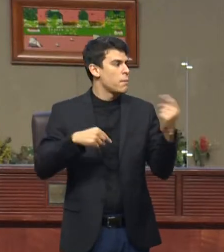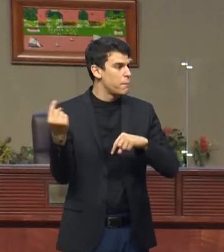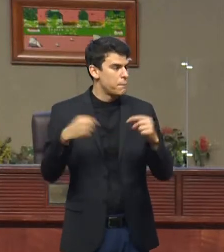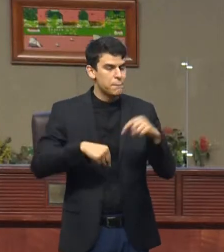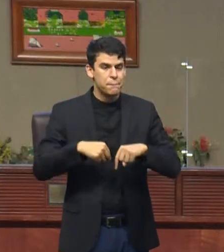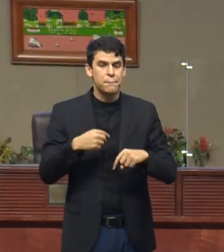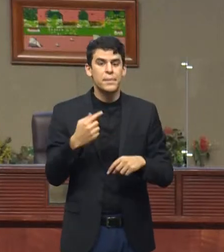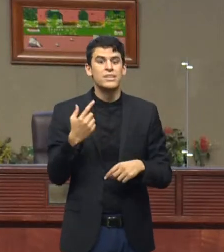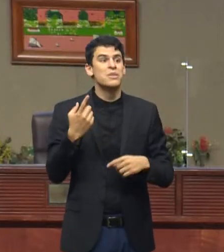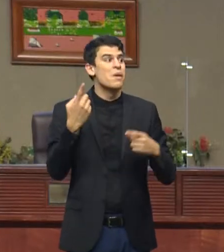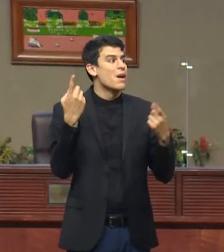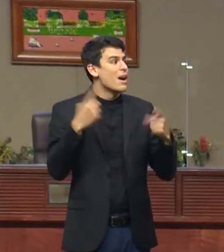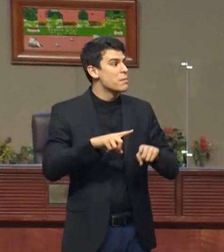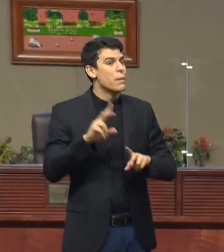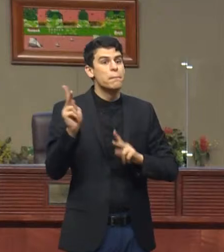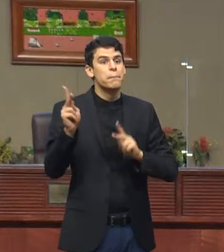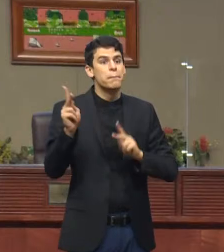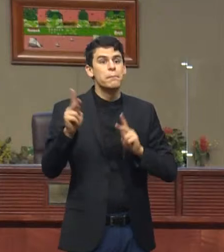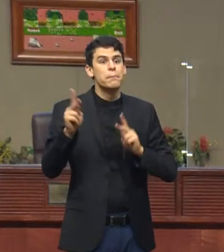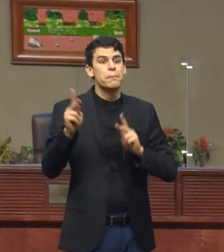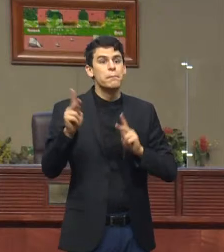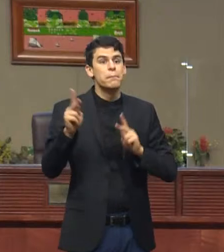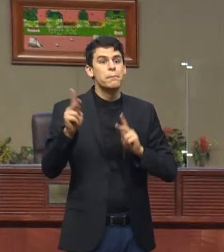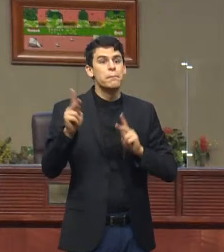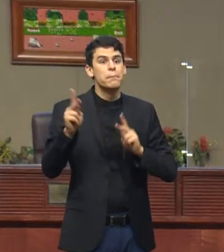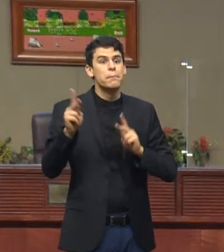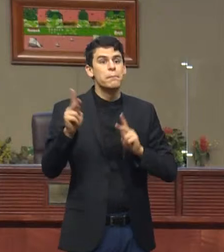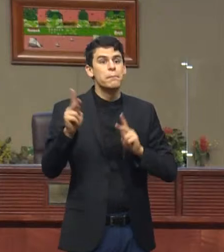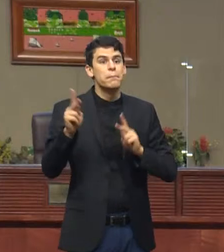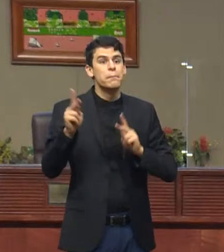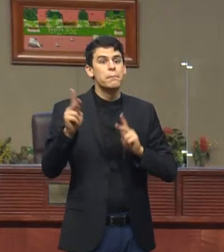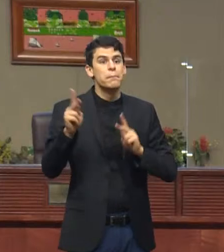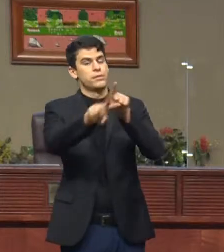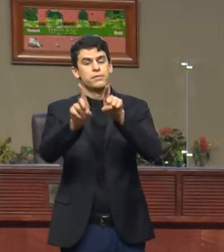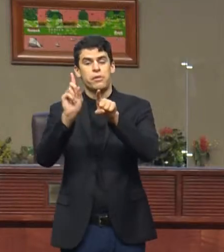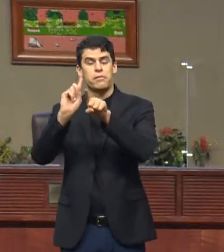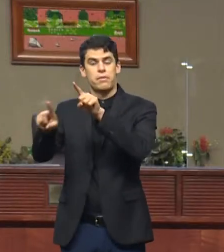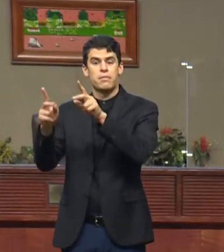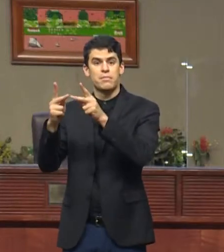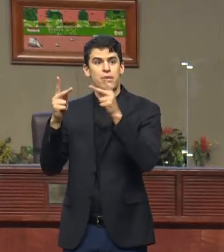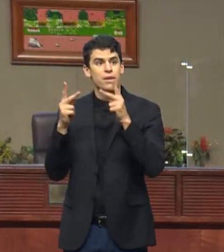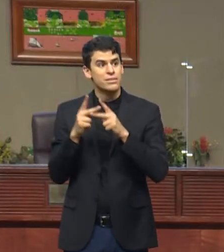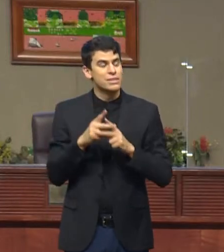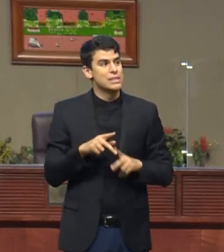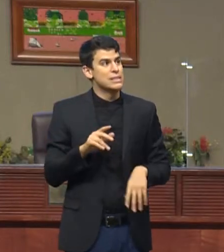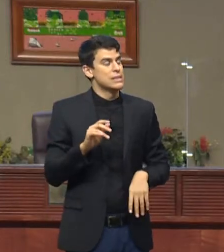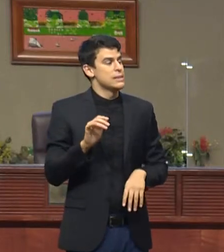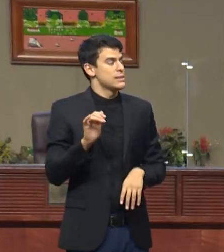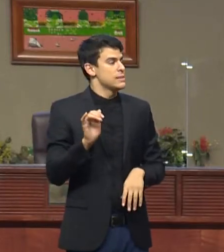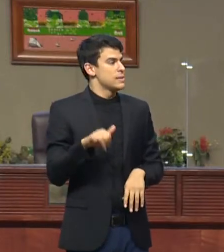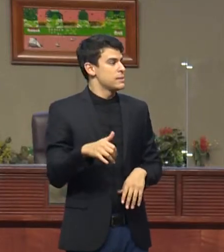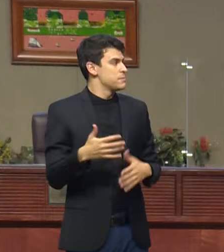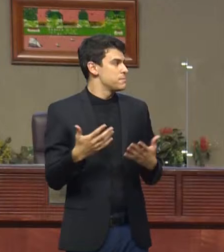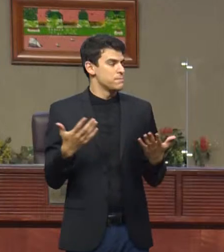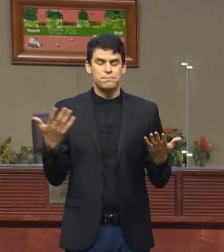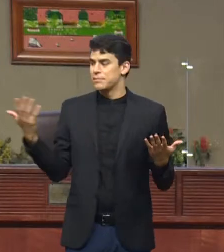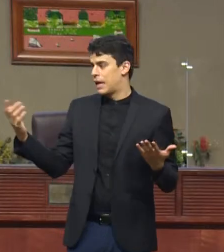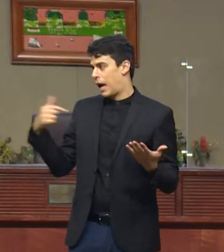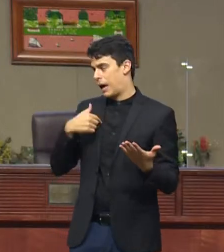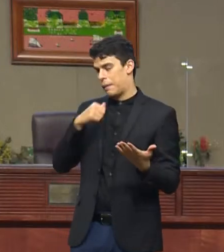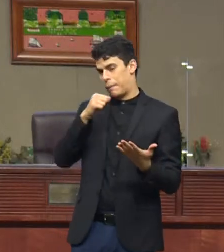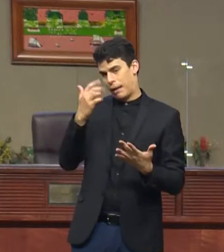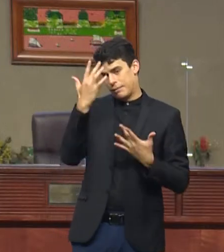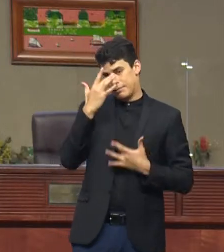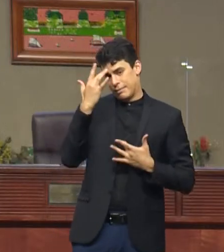other people coming in from various other places, that I think, I'm not an